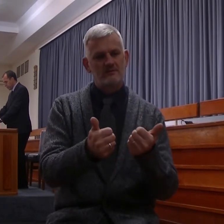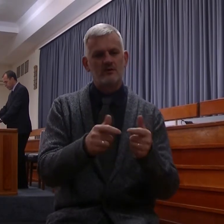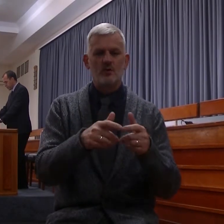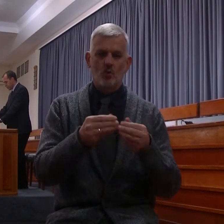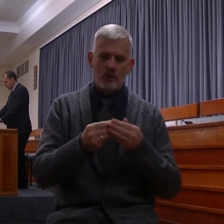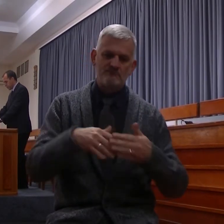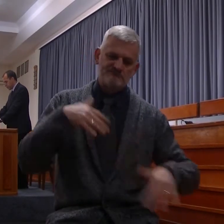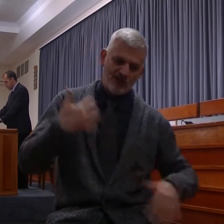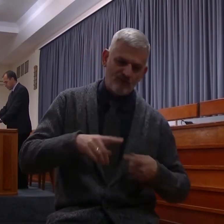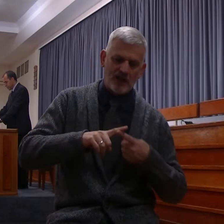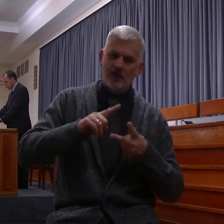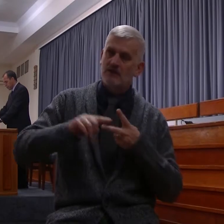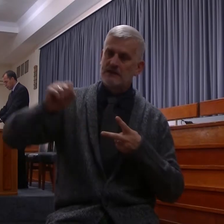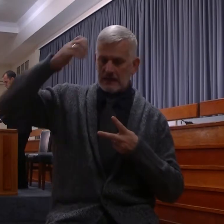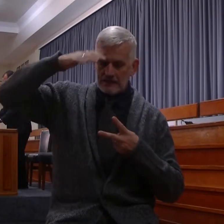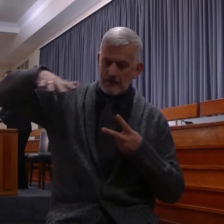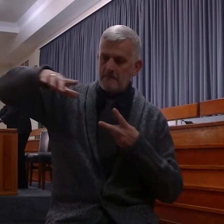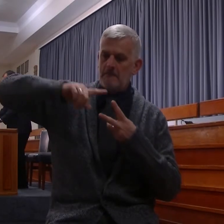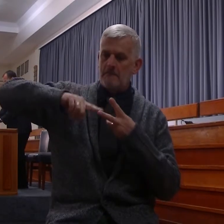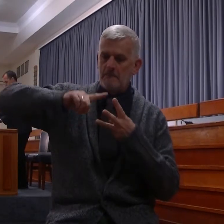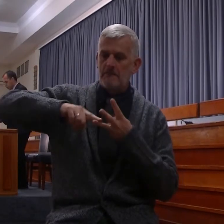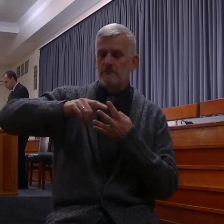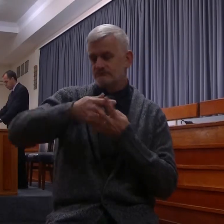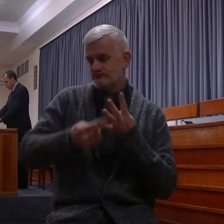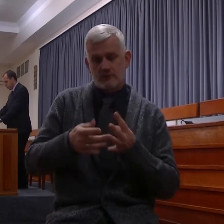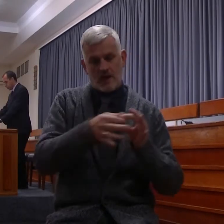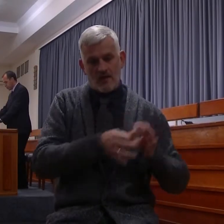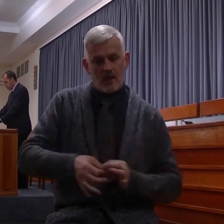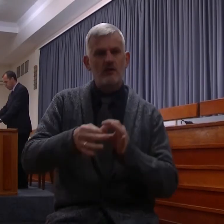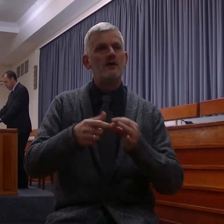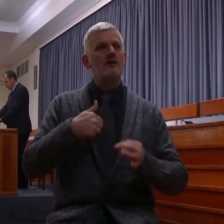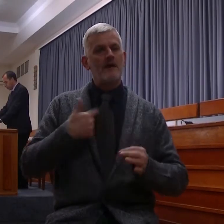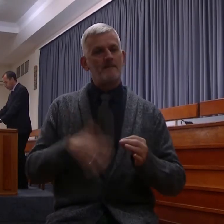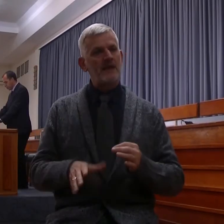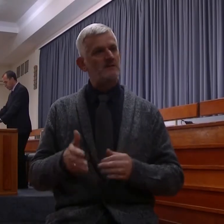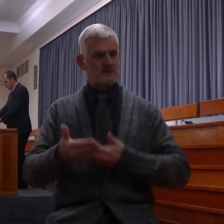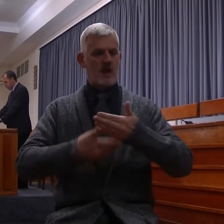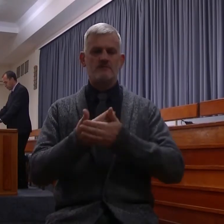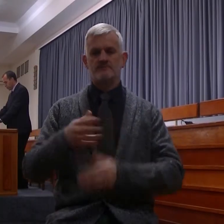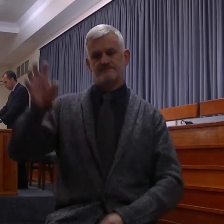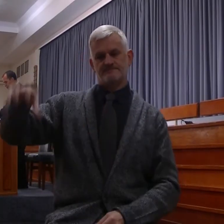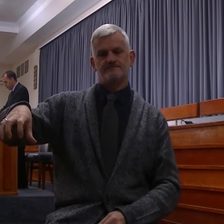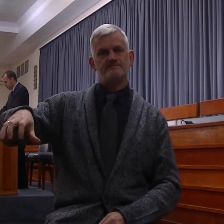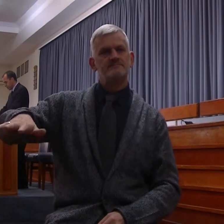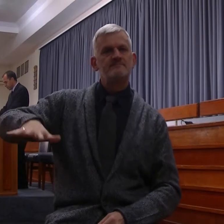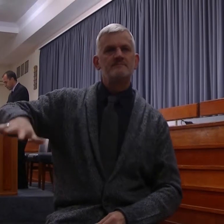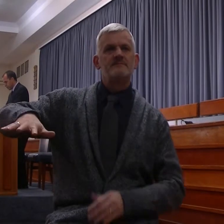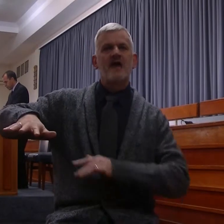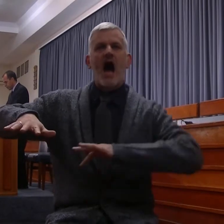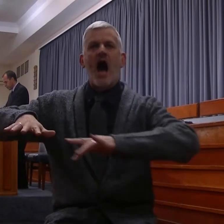kingdom and patience of Jesus Christ, was in the isle that is called Patmos, for the word of God and for